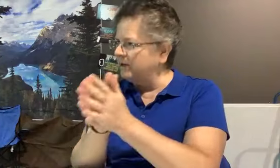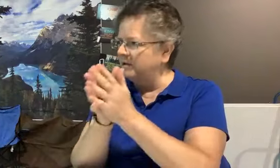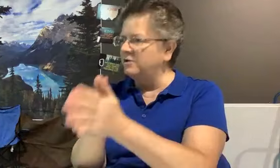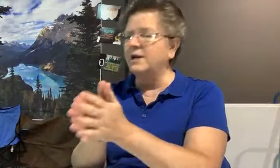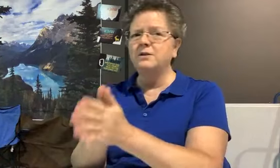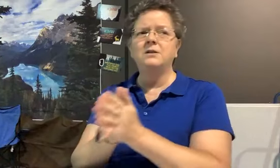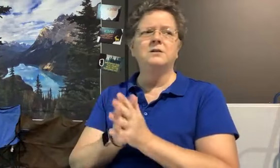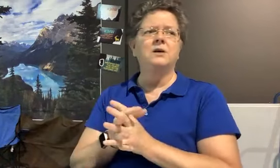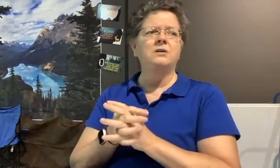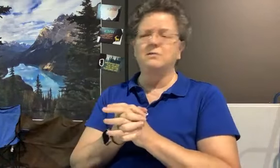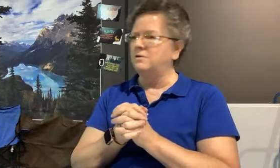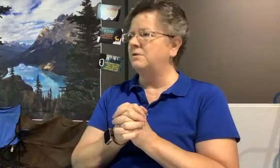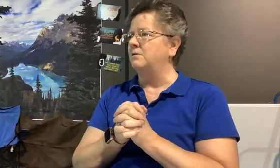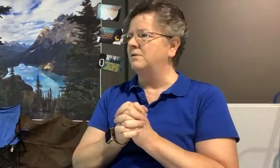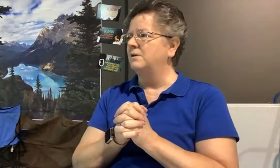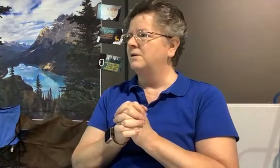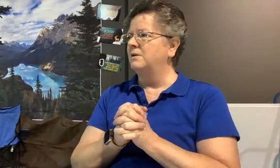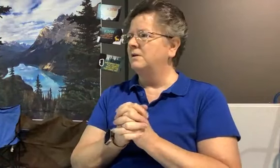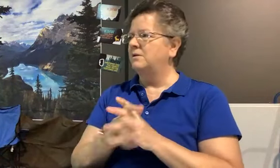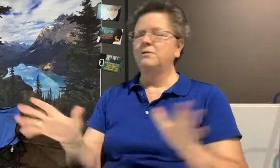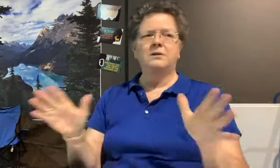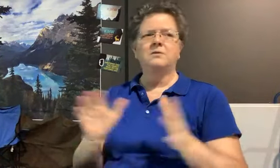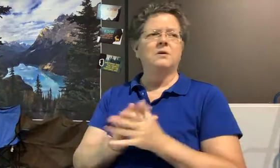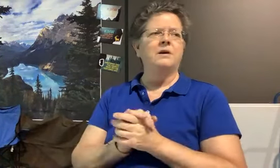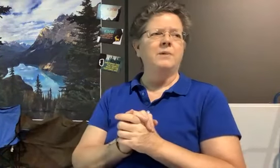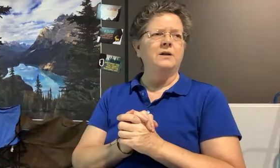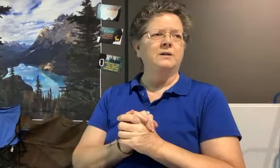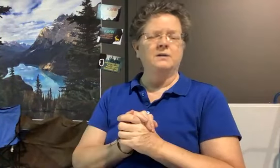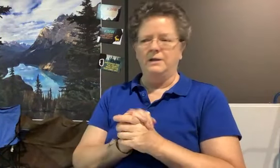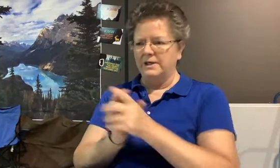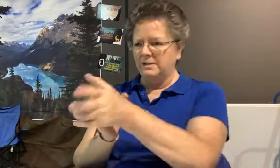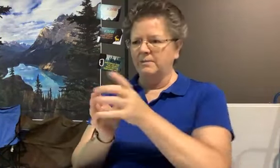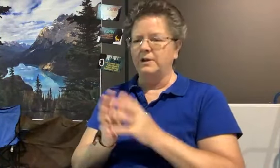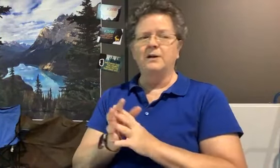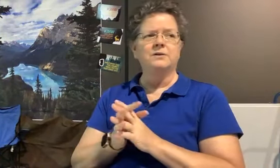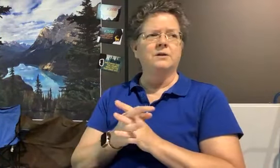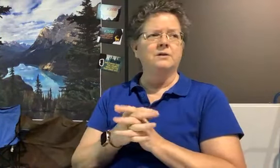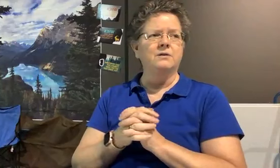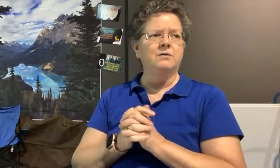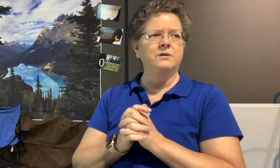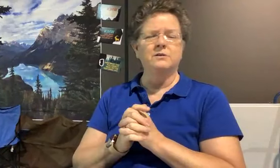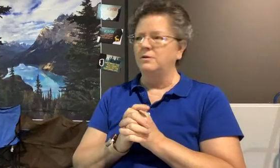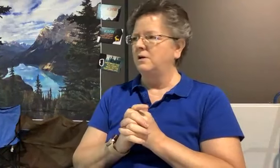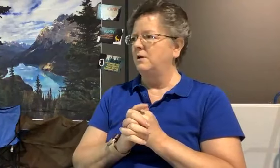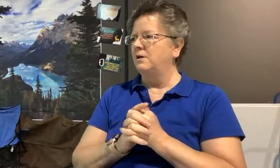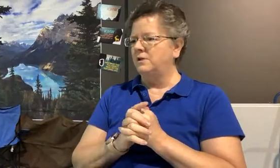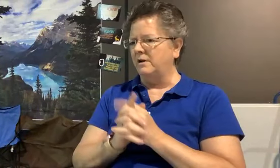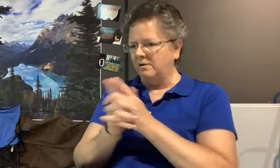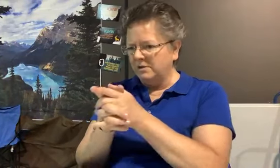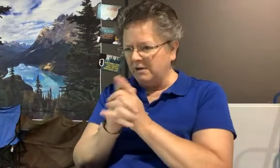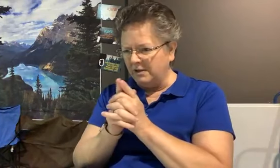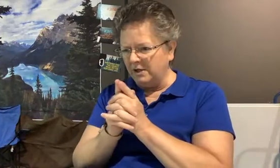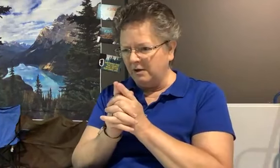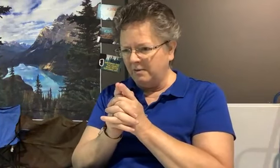in the direction he's telling you to do, you don't need to worry about it. And that's something else that Crystal shared. Crystal, can I share a little